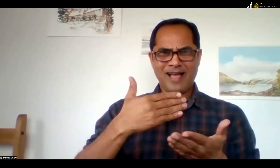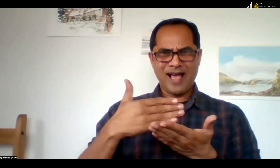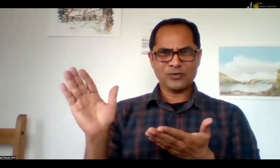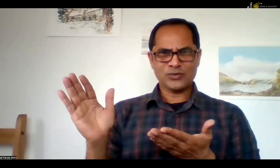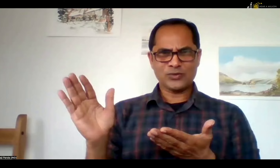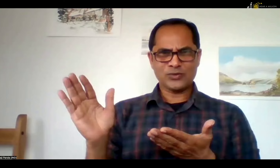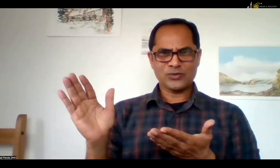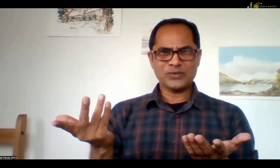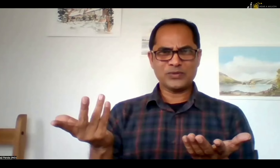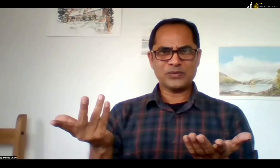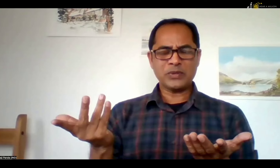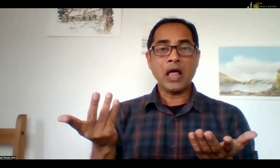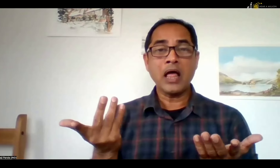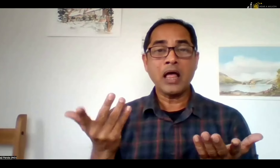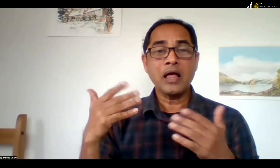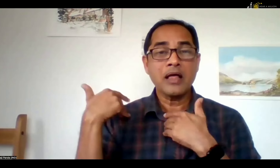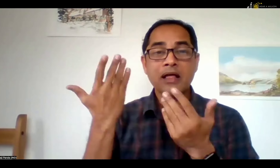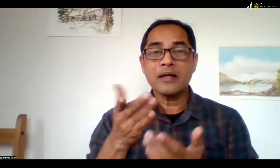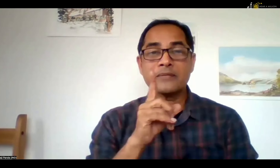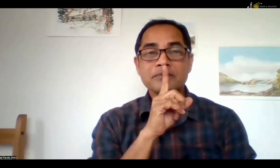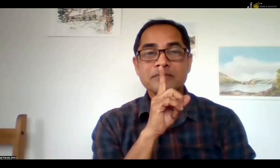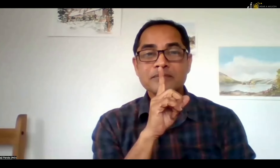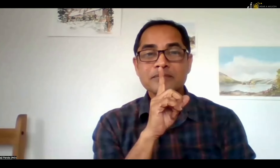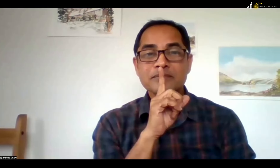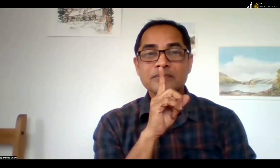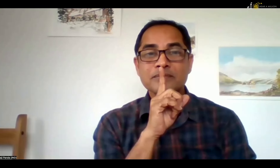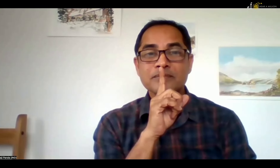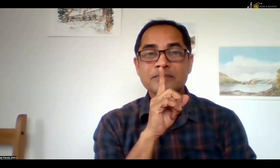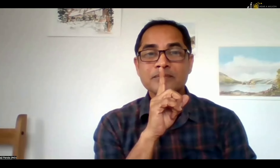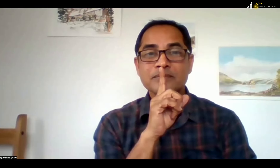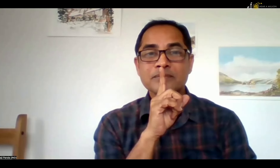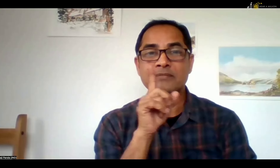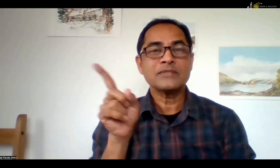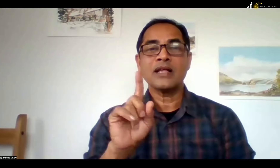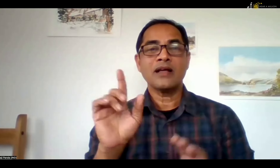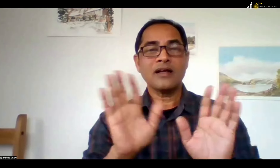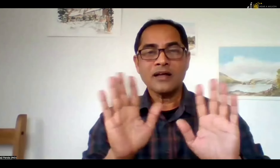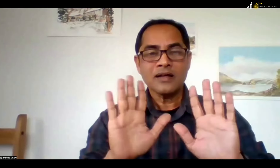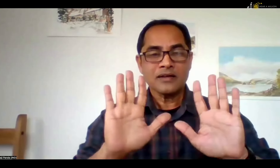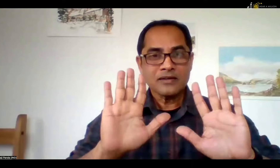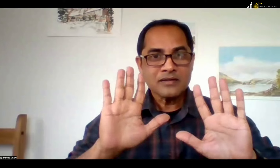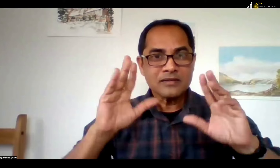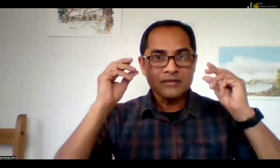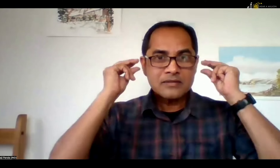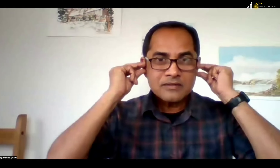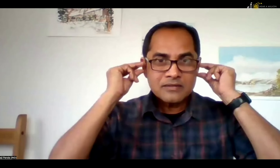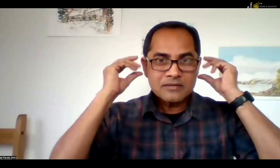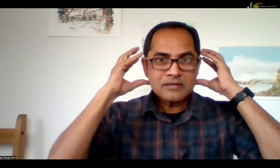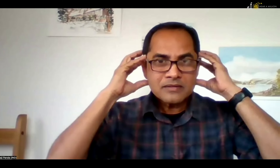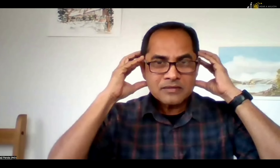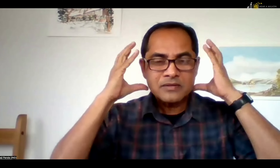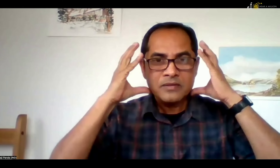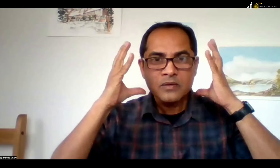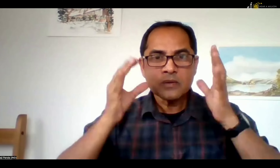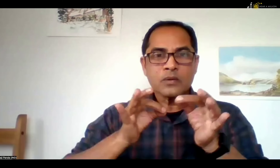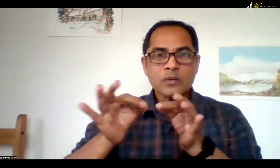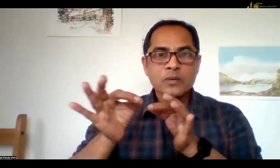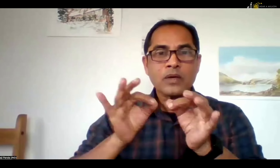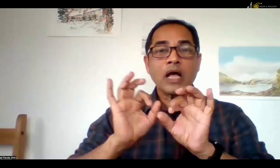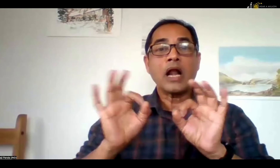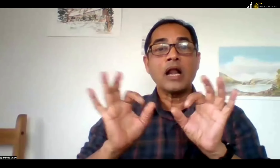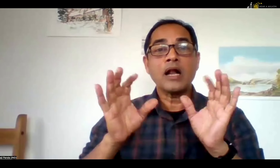So why are these people getting jobs? Why aren't they already being dealt with and removed from these positions? But we are not talking about the elephant in the